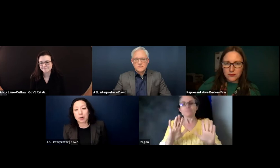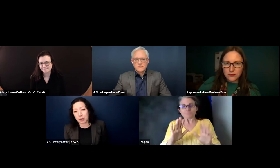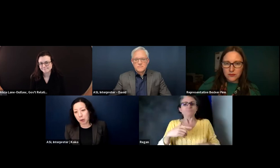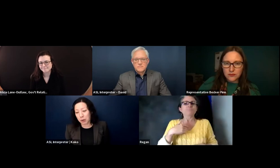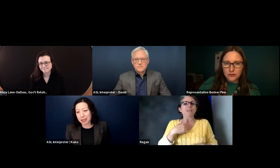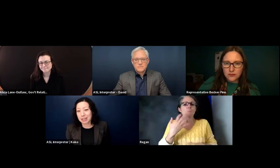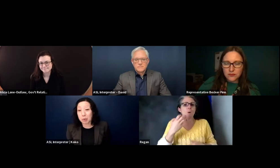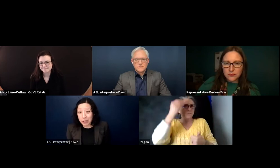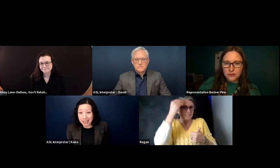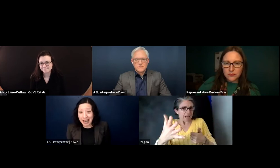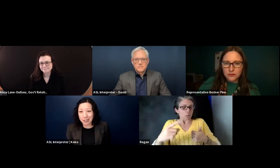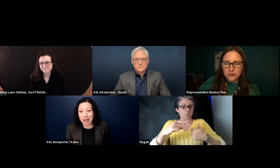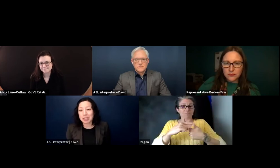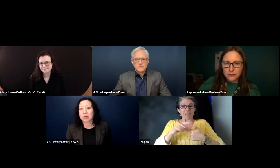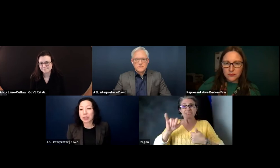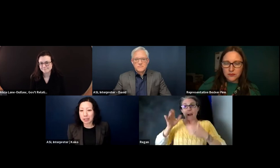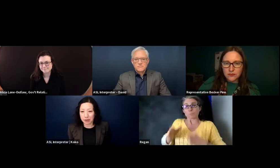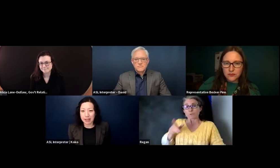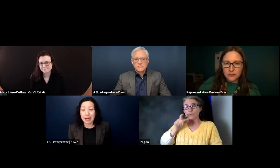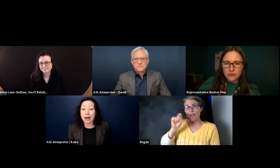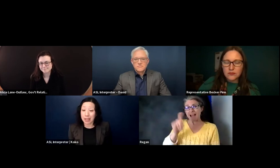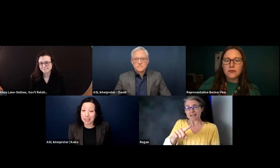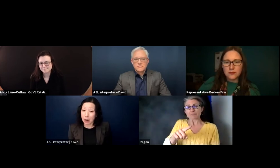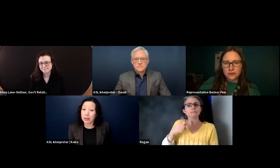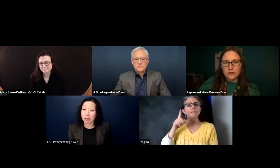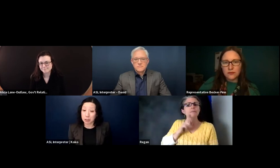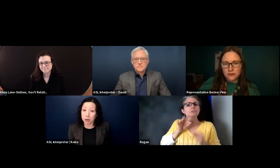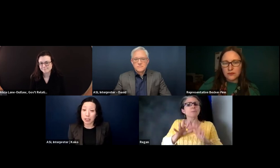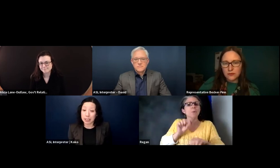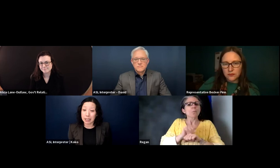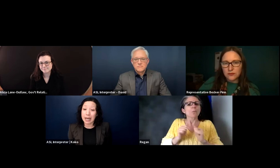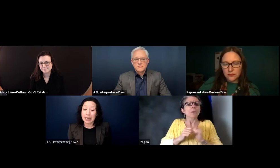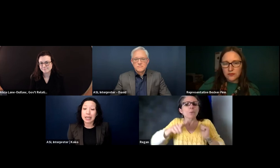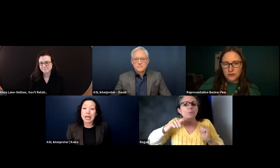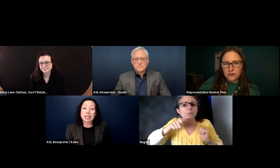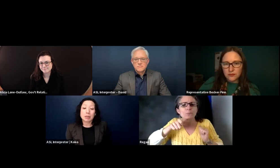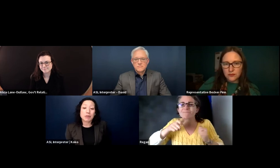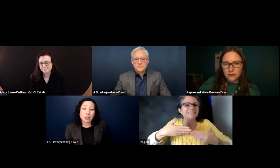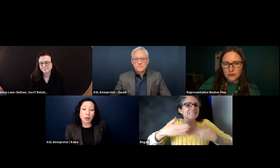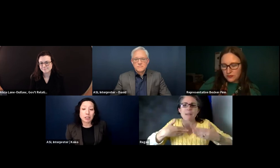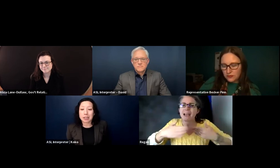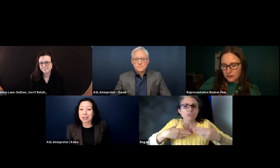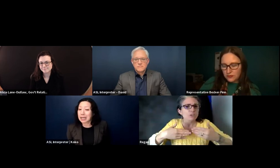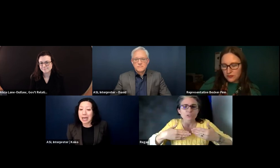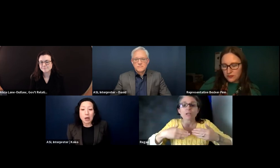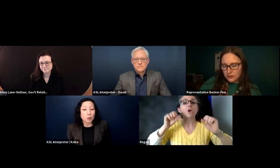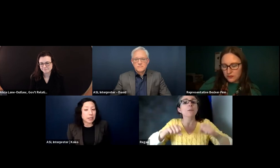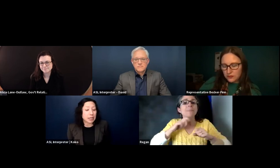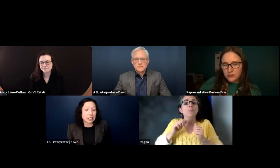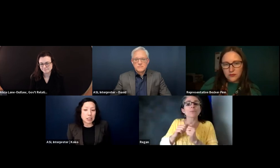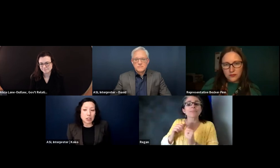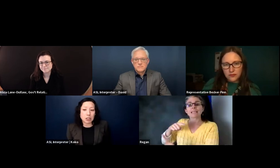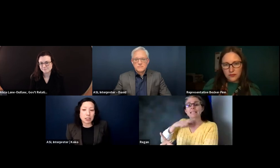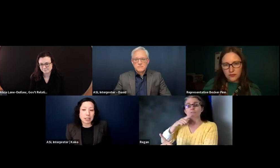someone who I spoke with this morning, actually. I was thrilled to find that out. And that's how I was able to join tonight. So my first question,